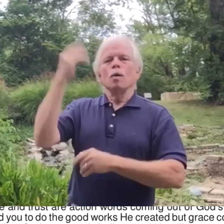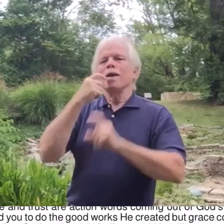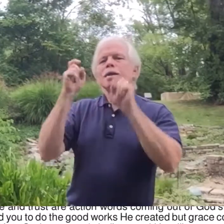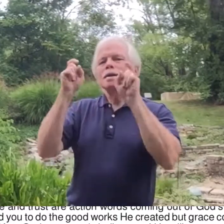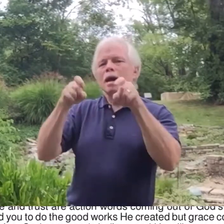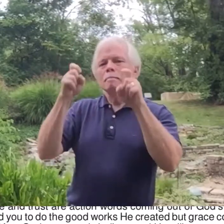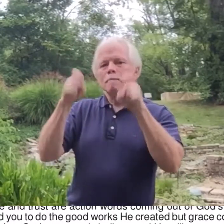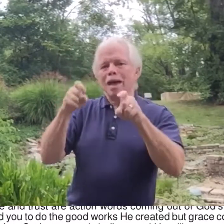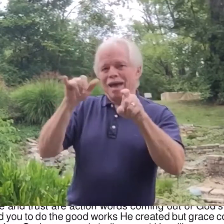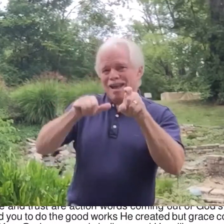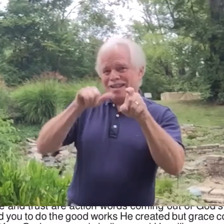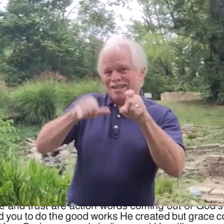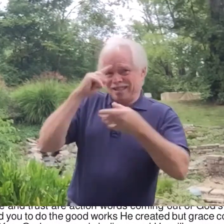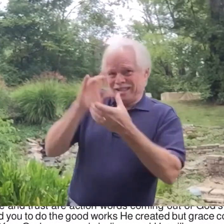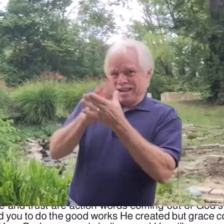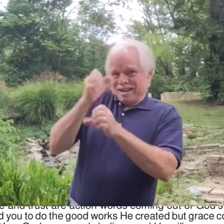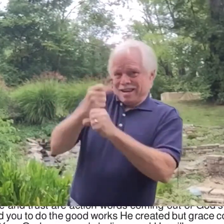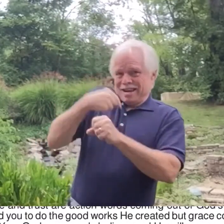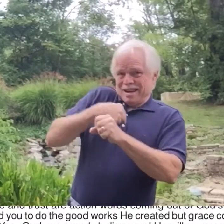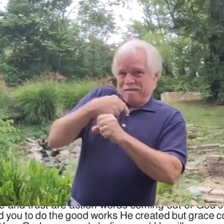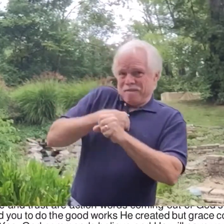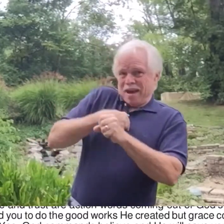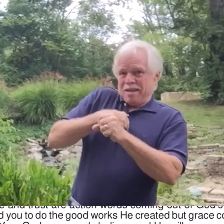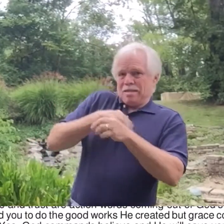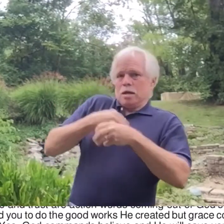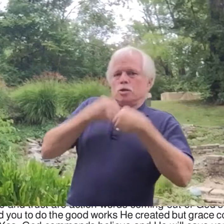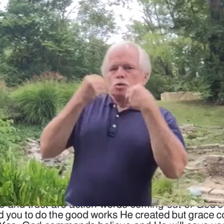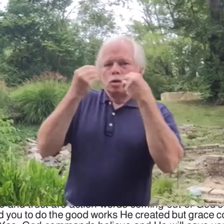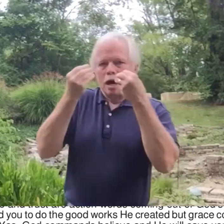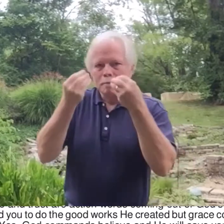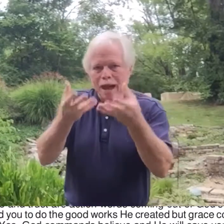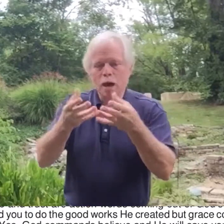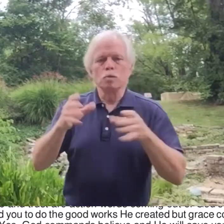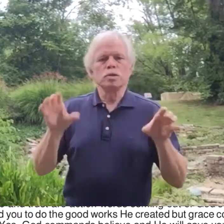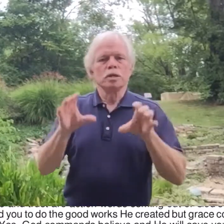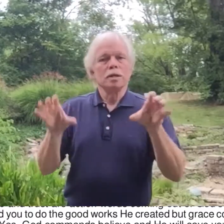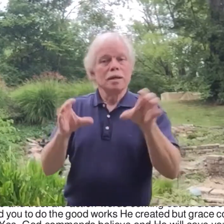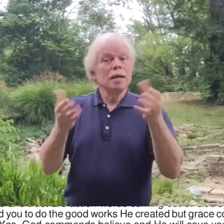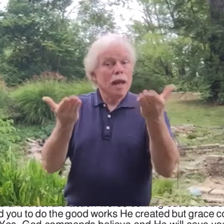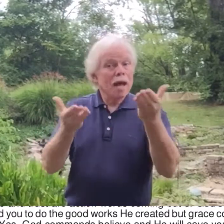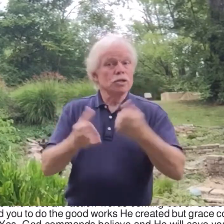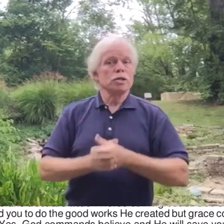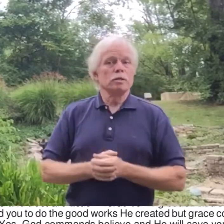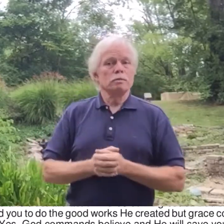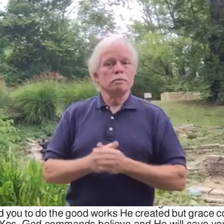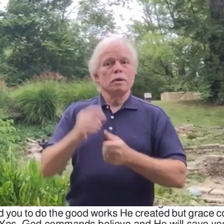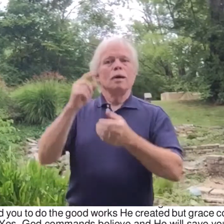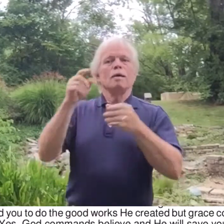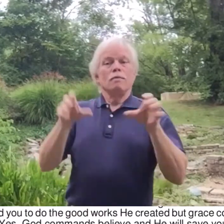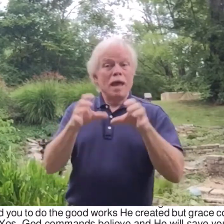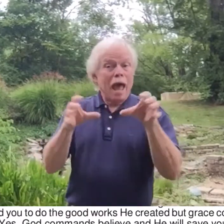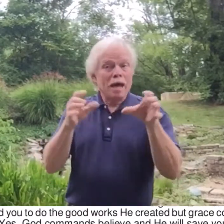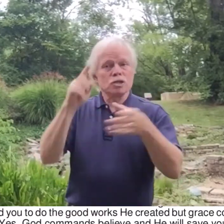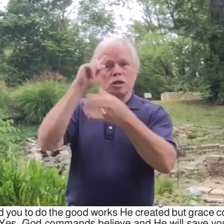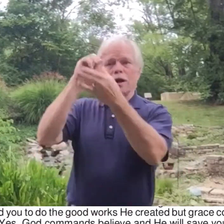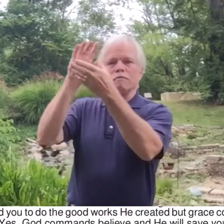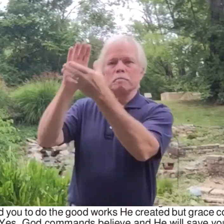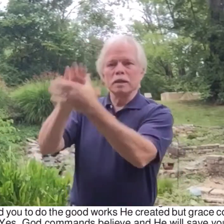He commands faith to come out in action, the action of